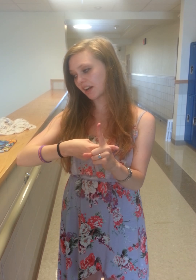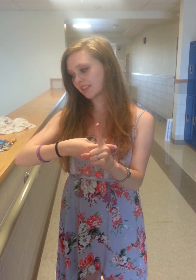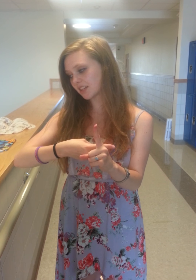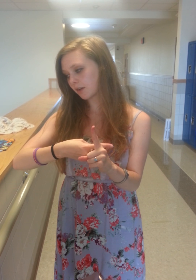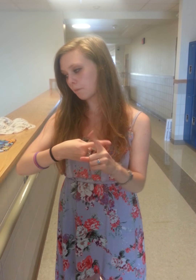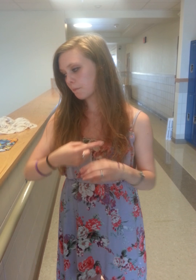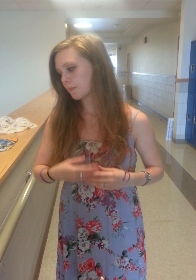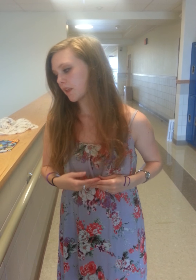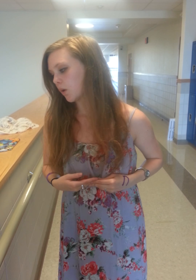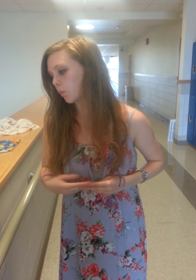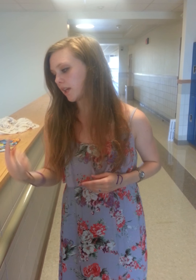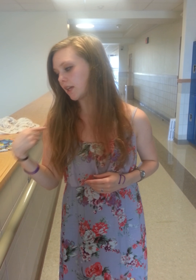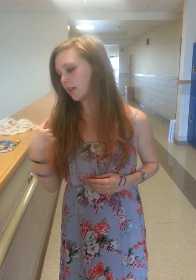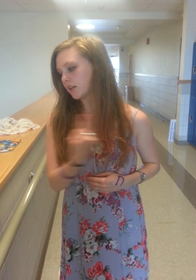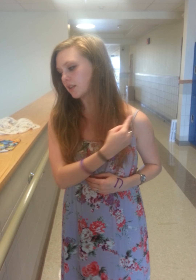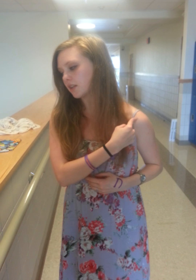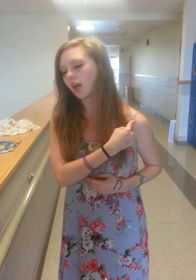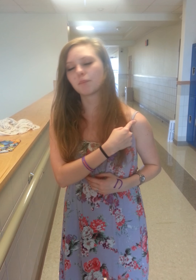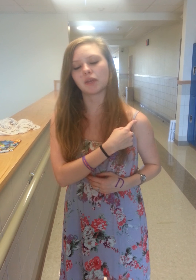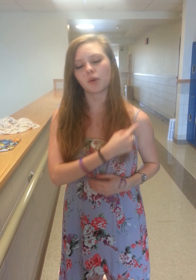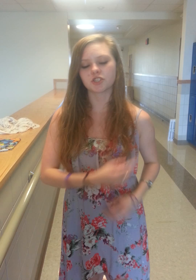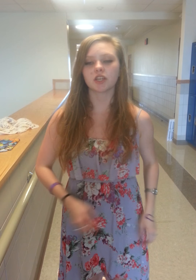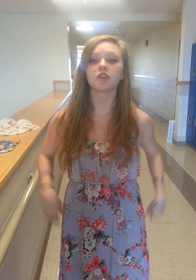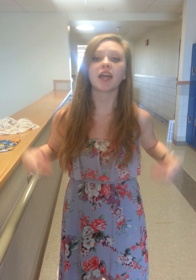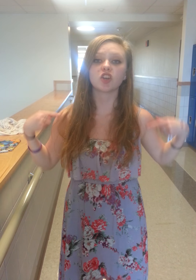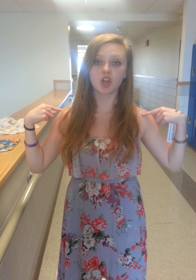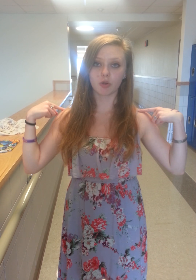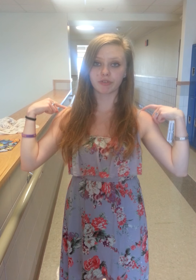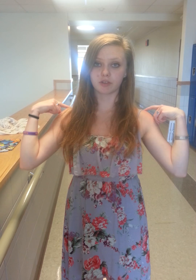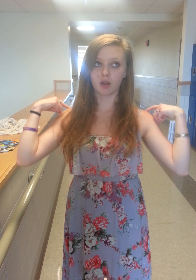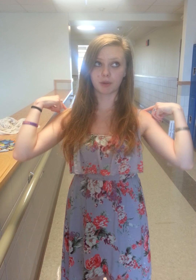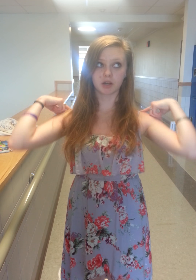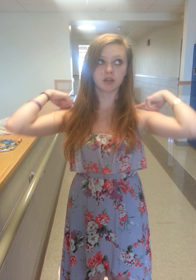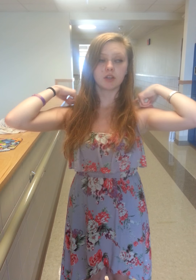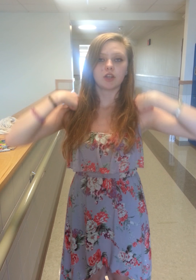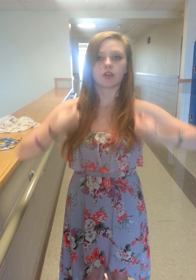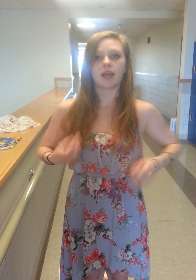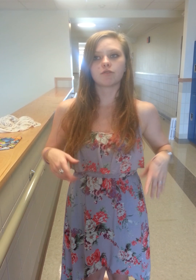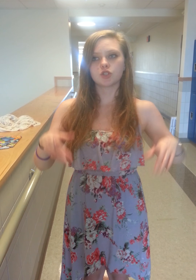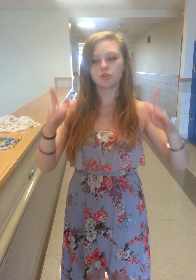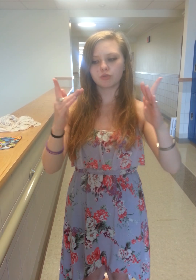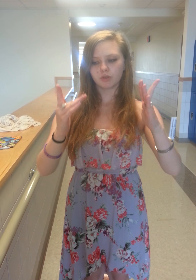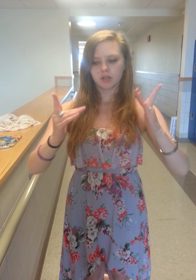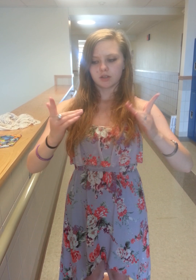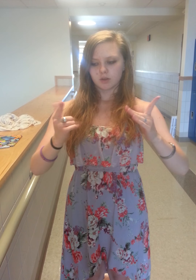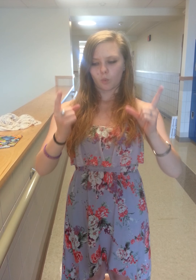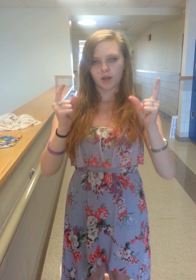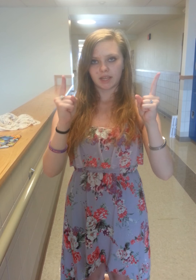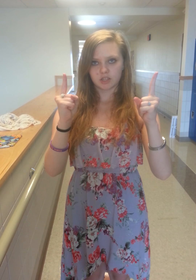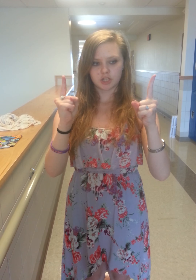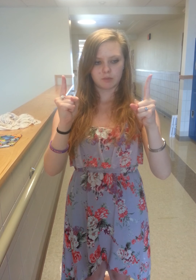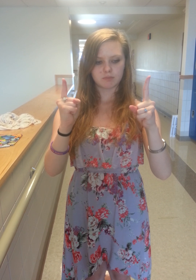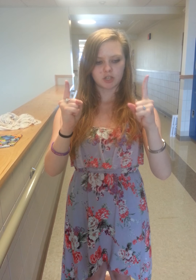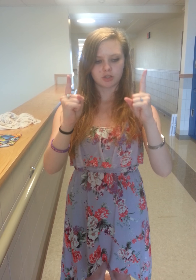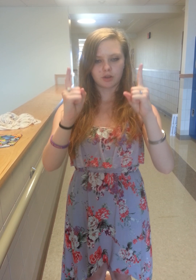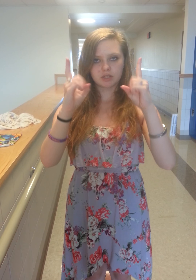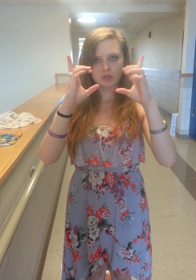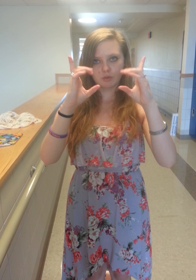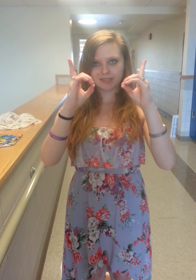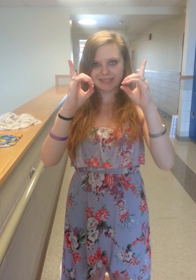month, we not meet while shaking your head no for the not part. You're going to have two one hand shapes. Make sure there is no